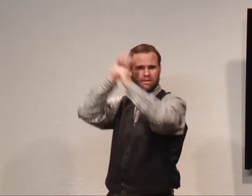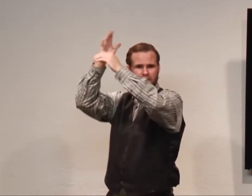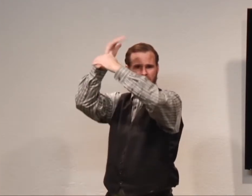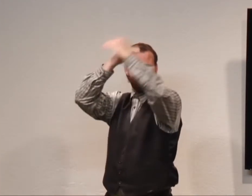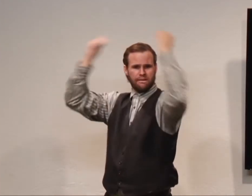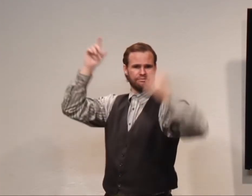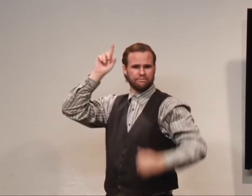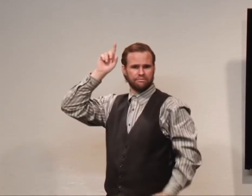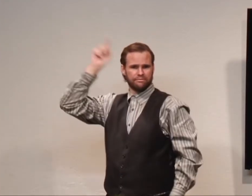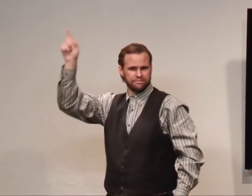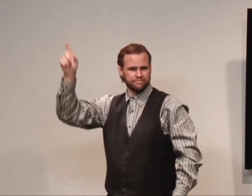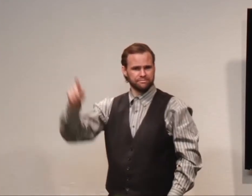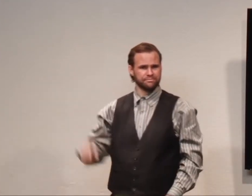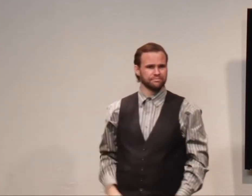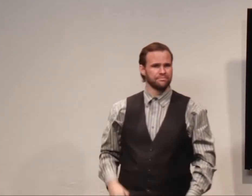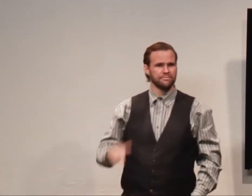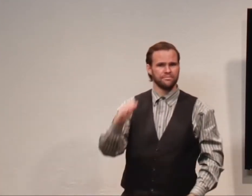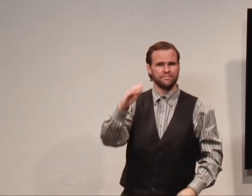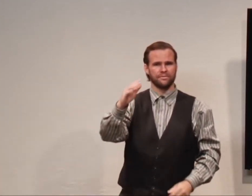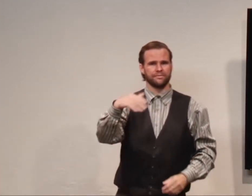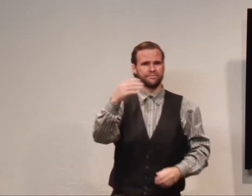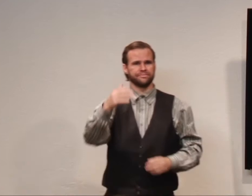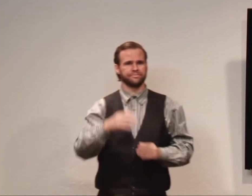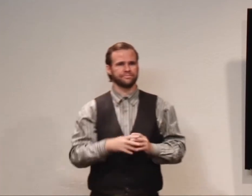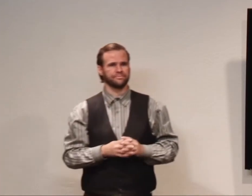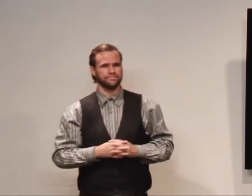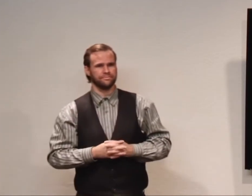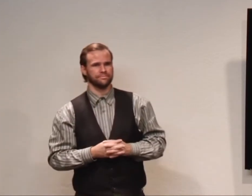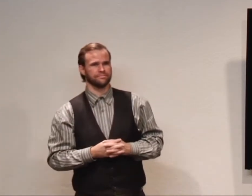and our fellowship with God the Father in heaven.